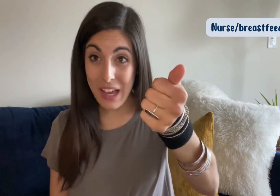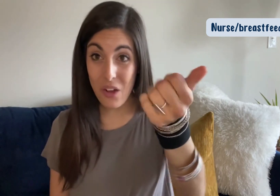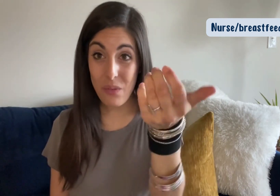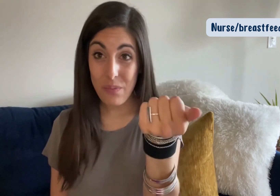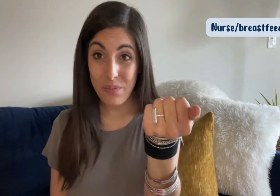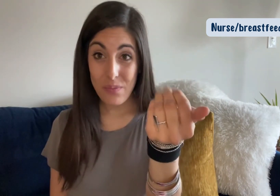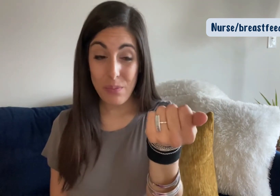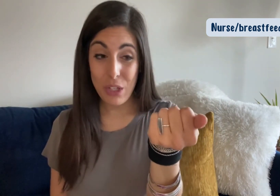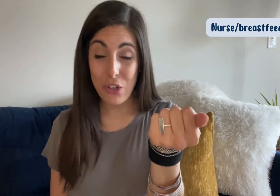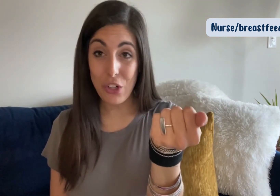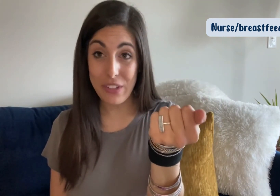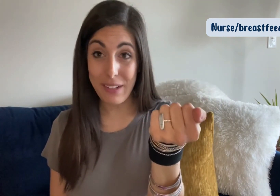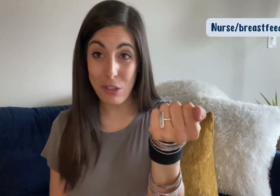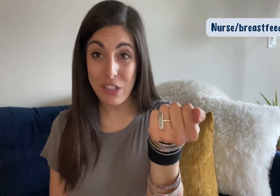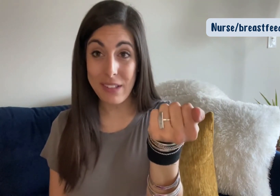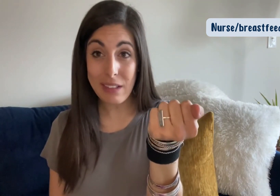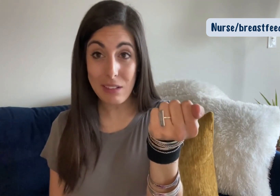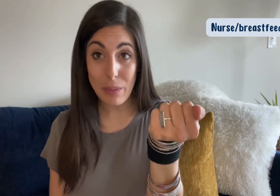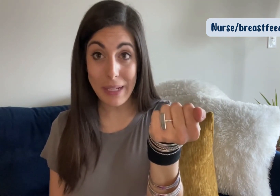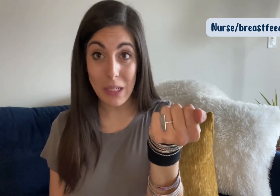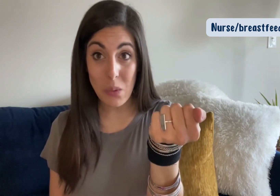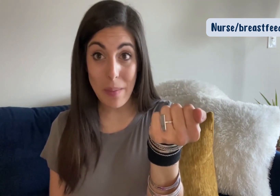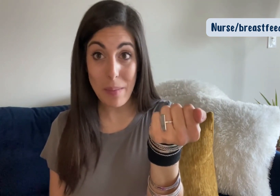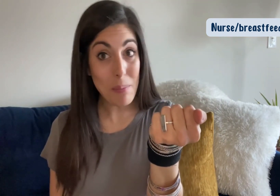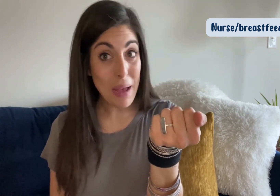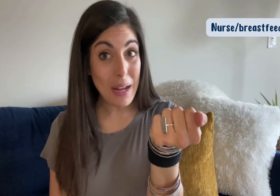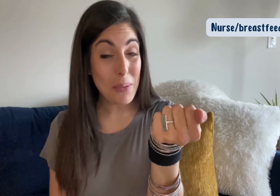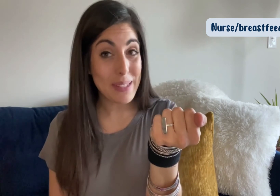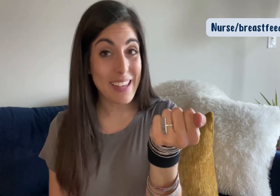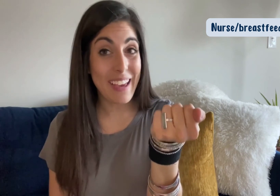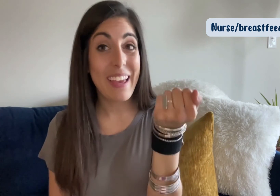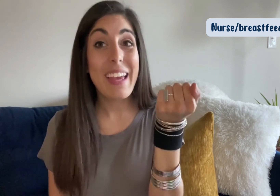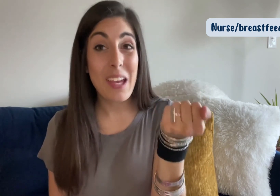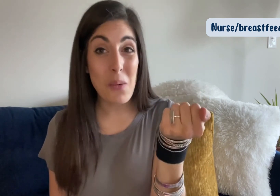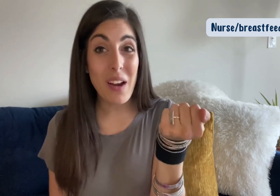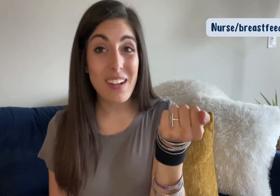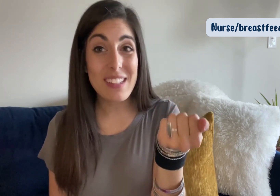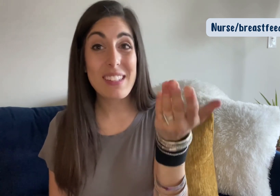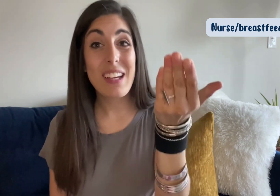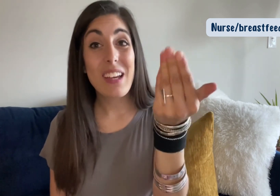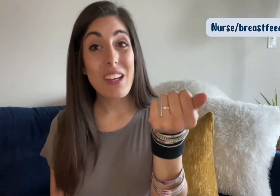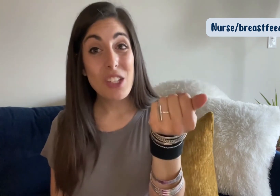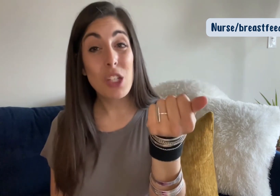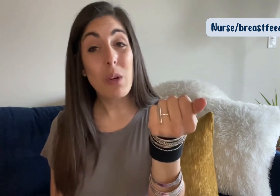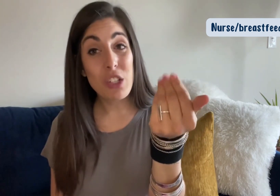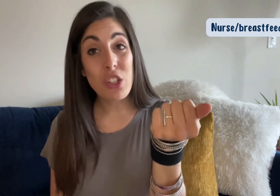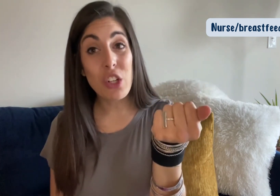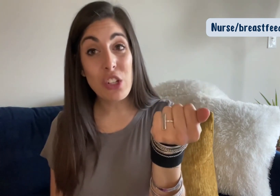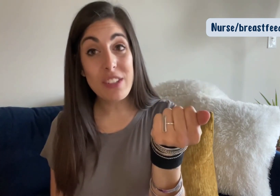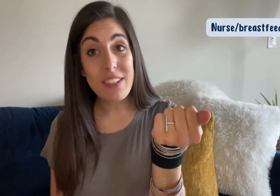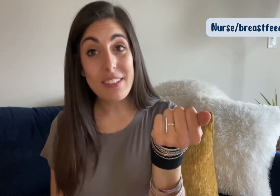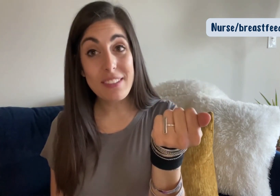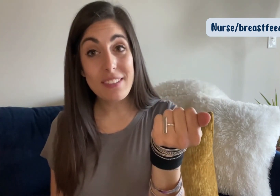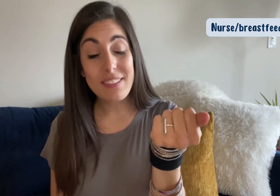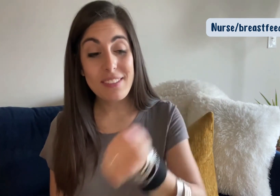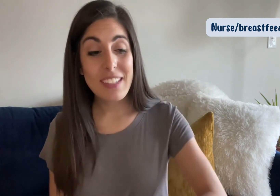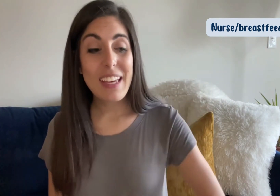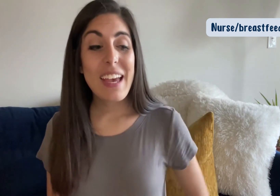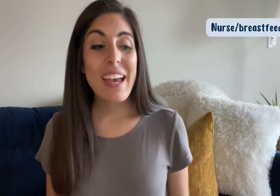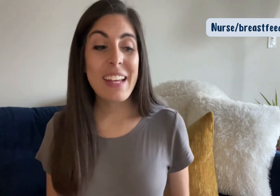cow, but you're nursing, which is a little demeaning to women, but I will say it works. Do you want to nurse? And